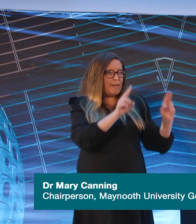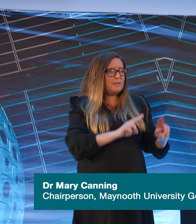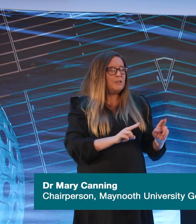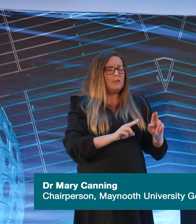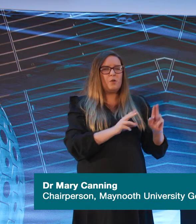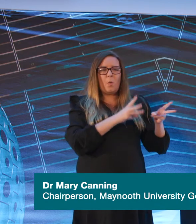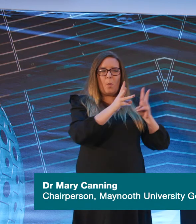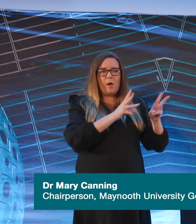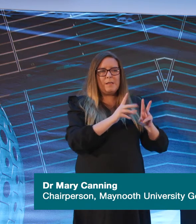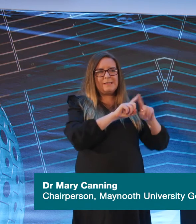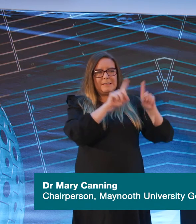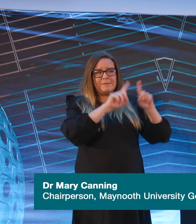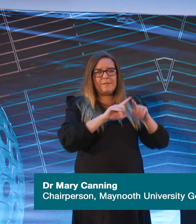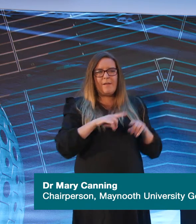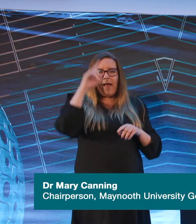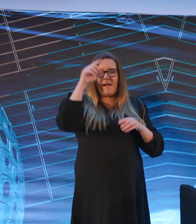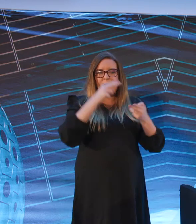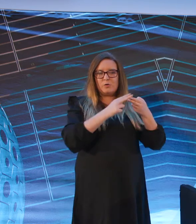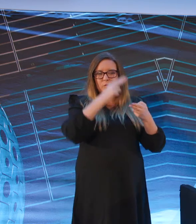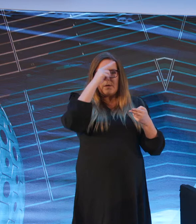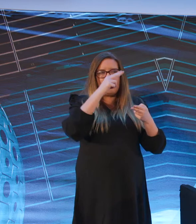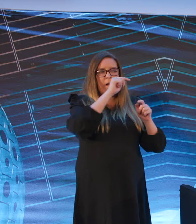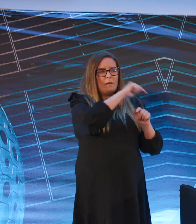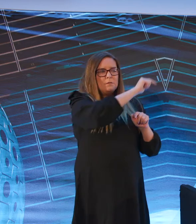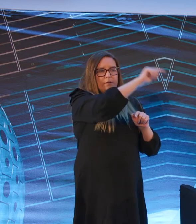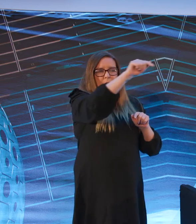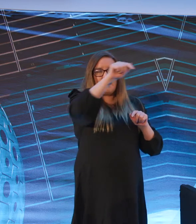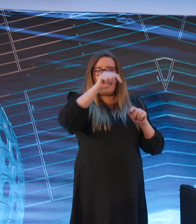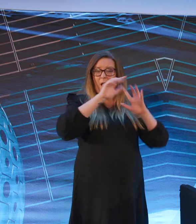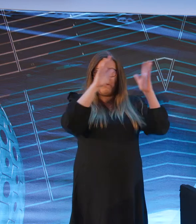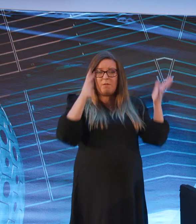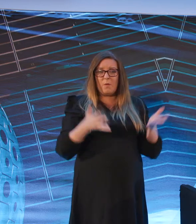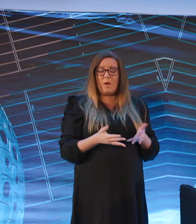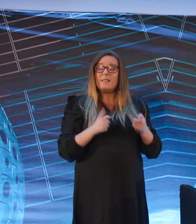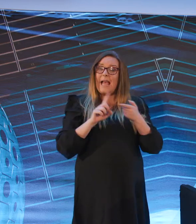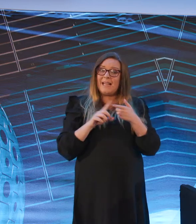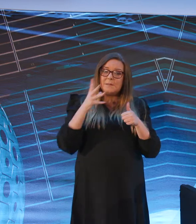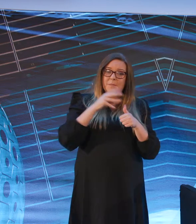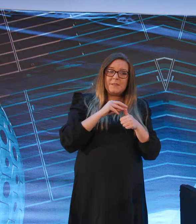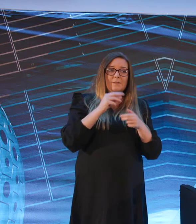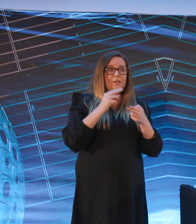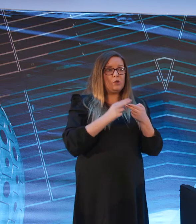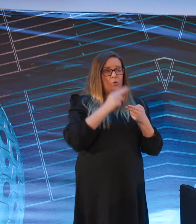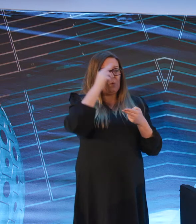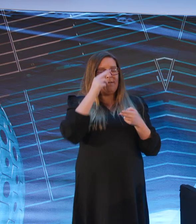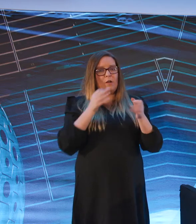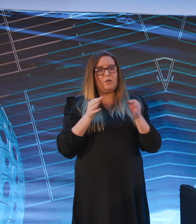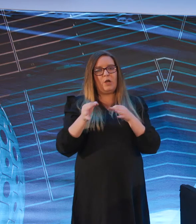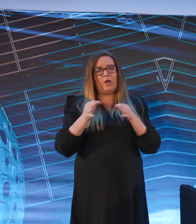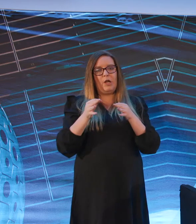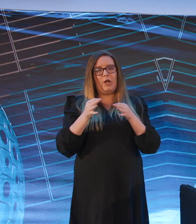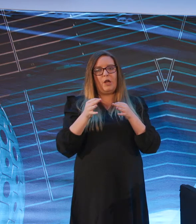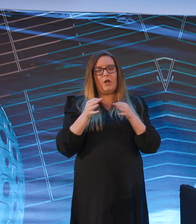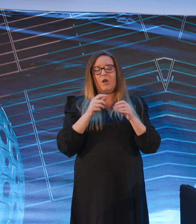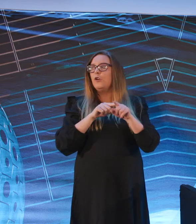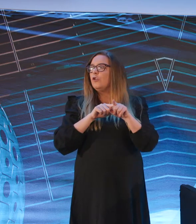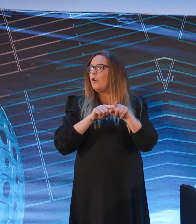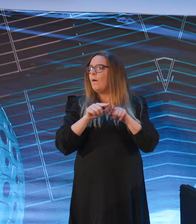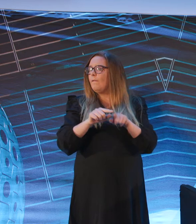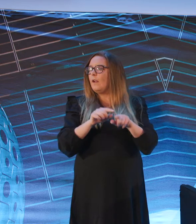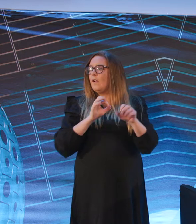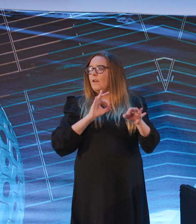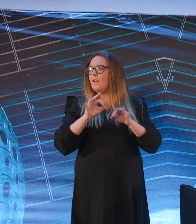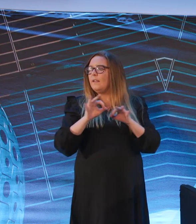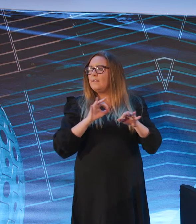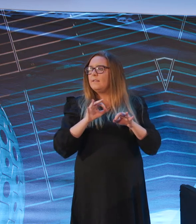around the world, and particularly in the context of university governance. So as chair of the governing